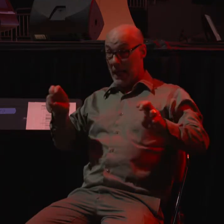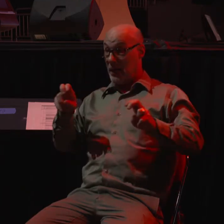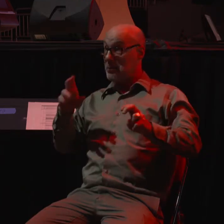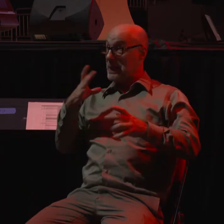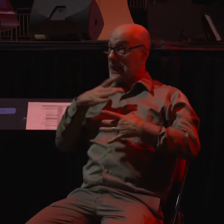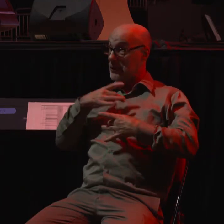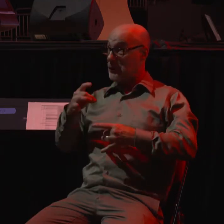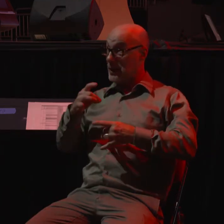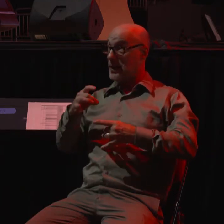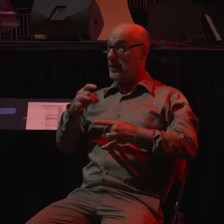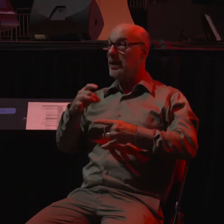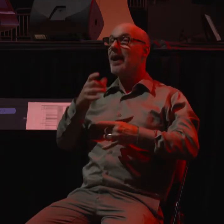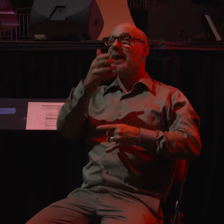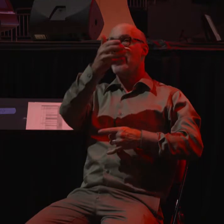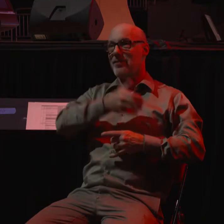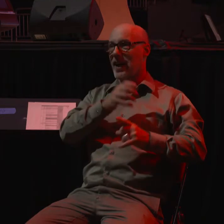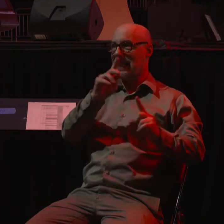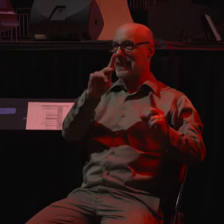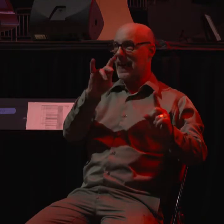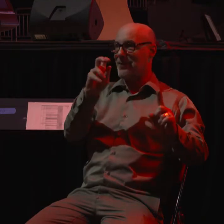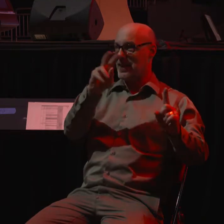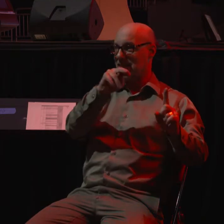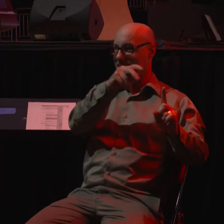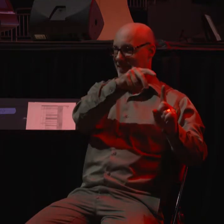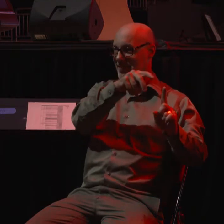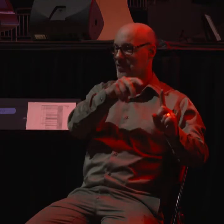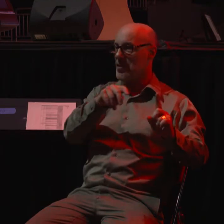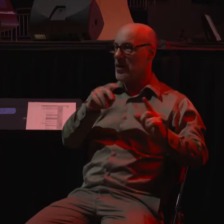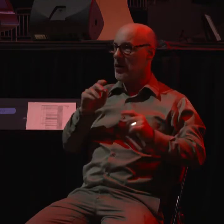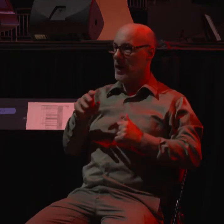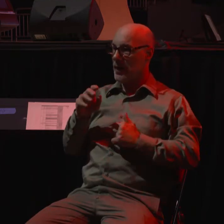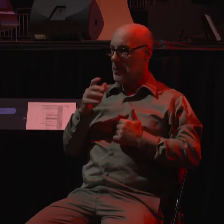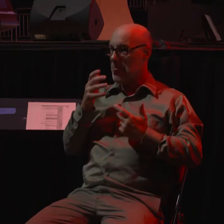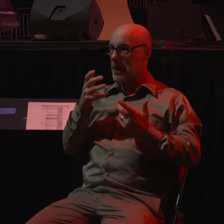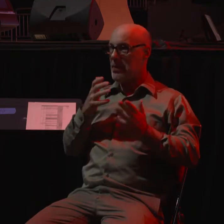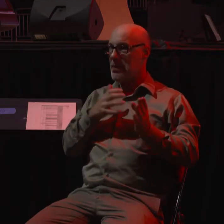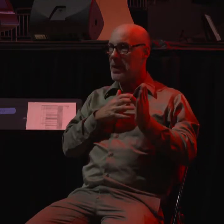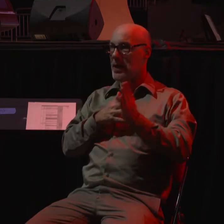and on point. HB, any thoughts? What can we learn from King? What should we be